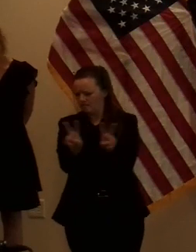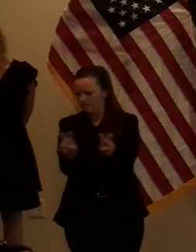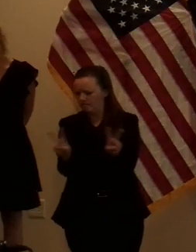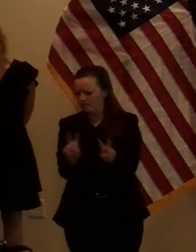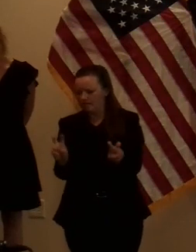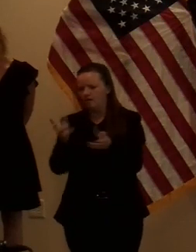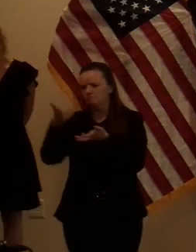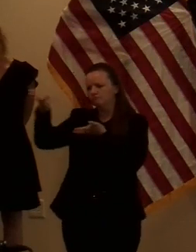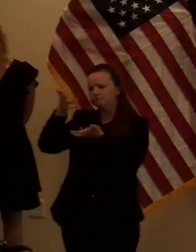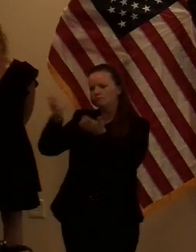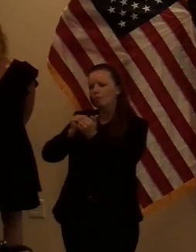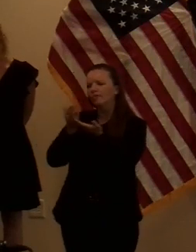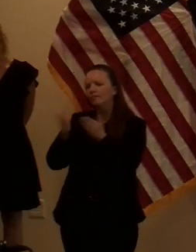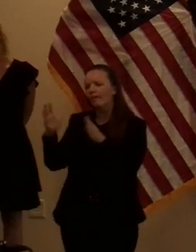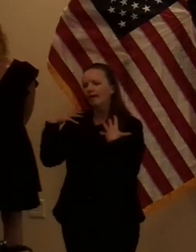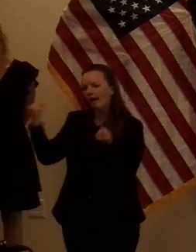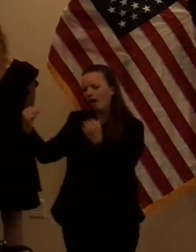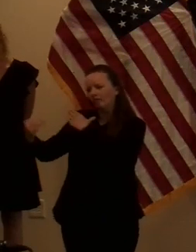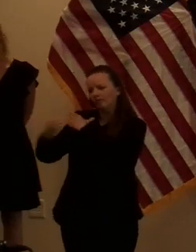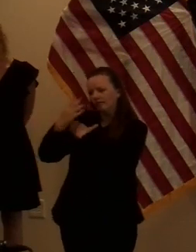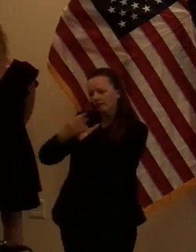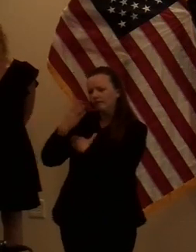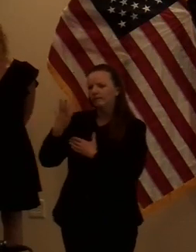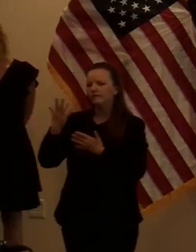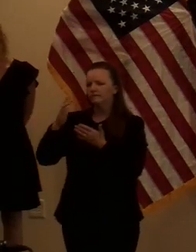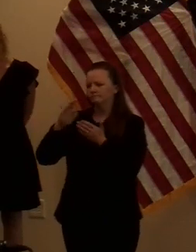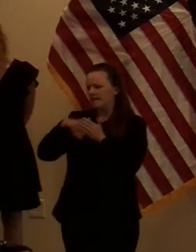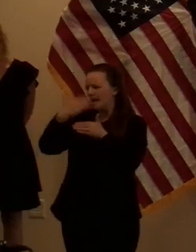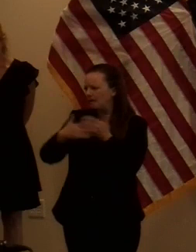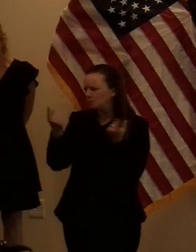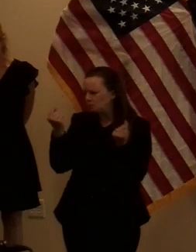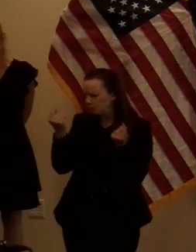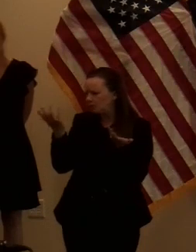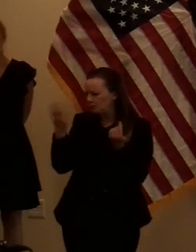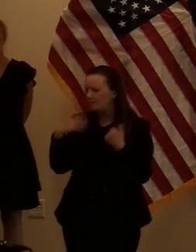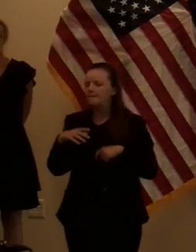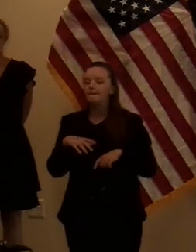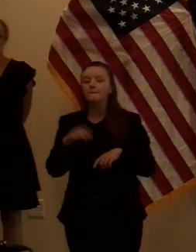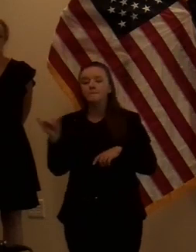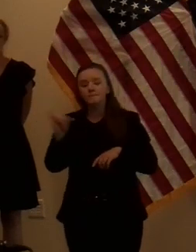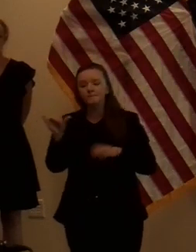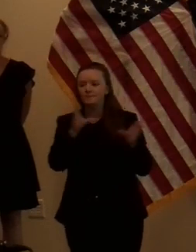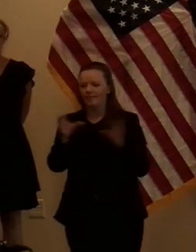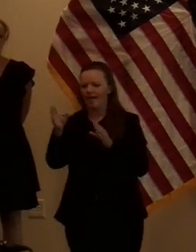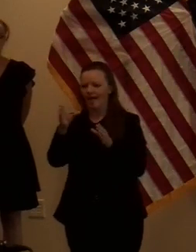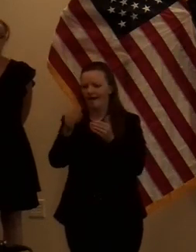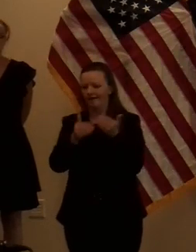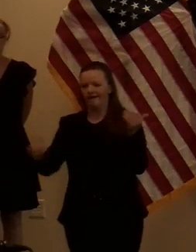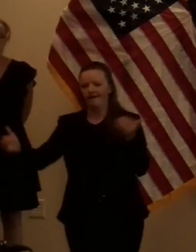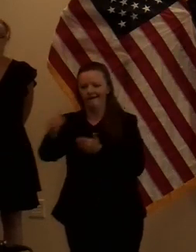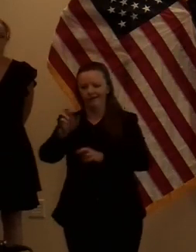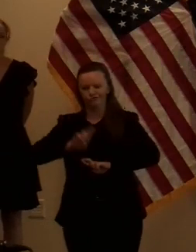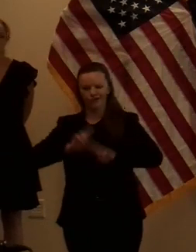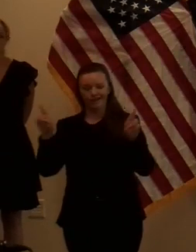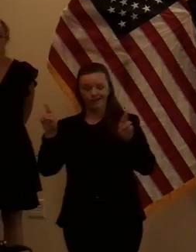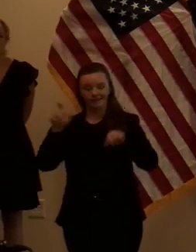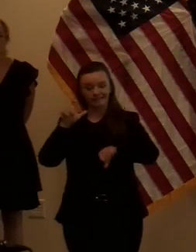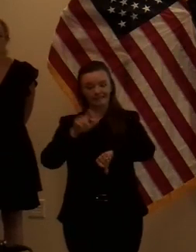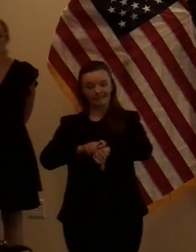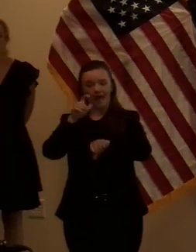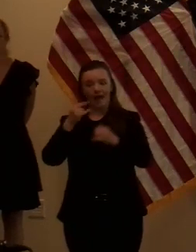work with public health officials on what comes next. We also want to plan ahead and be ready when the time comes